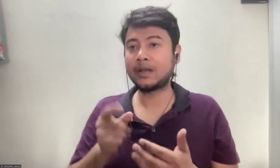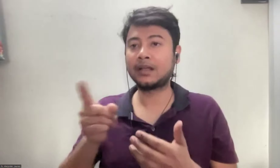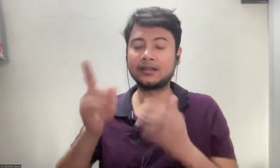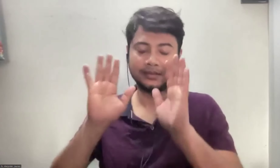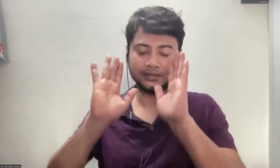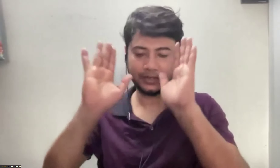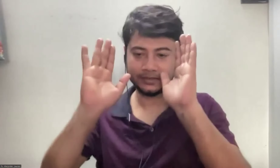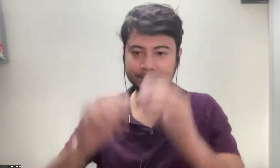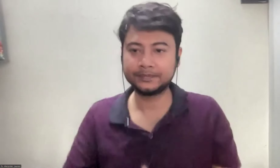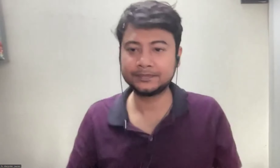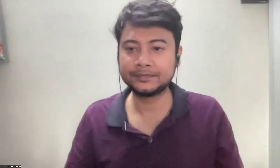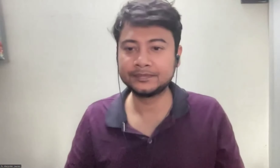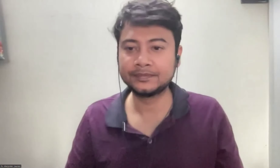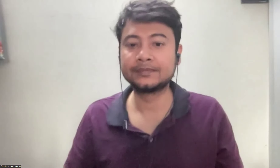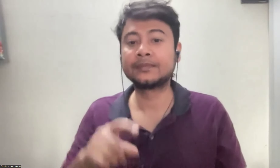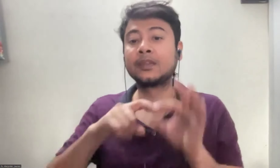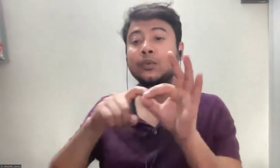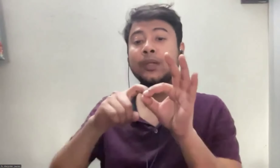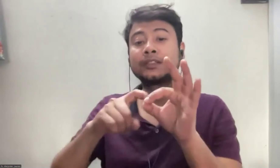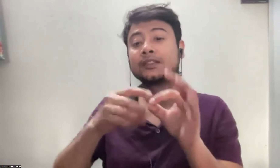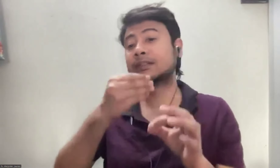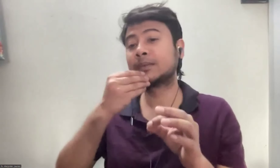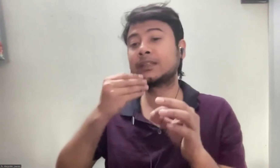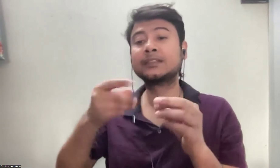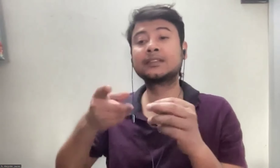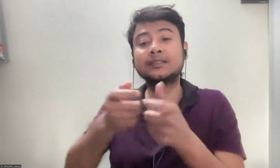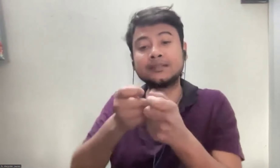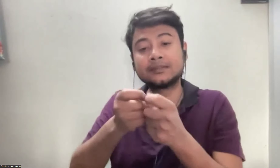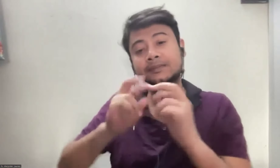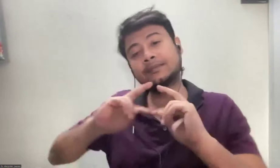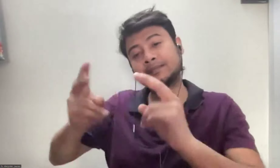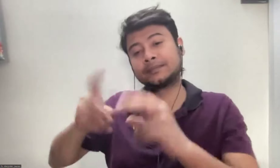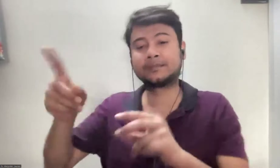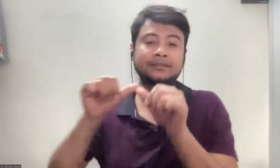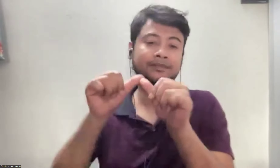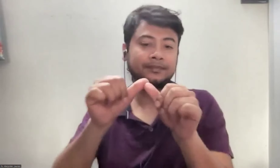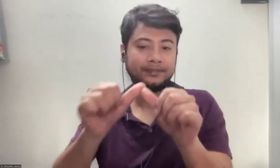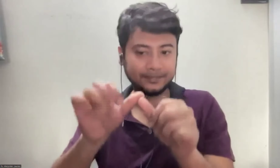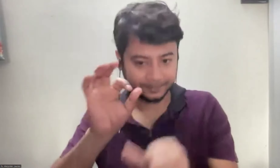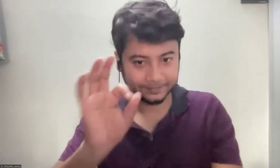Please send your questions in different languages. I'll reply to them. Hare Krishna.